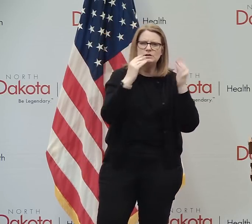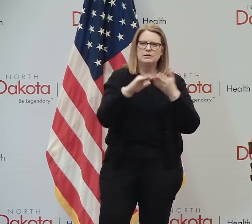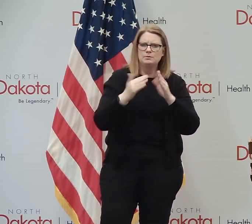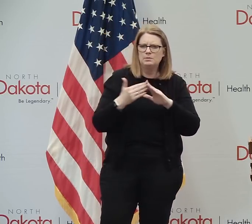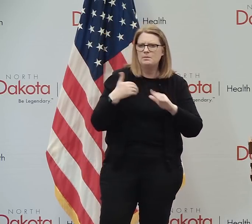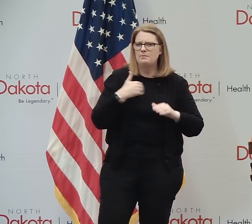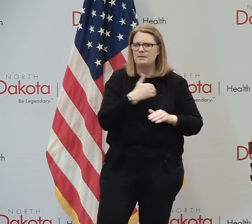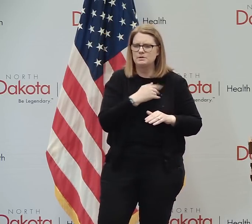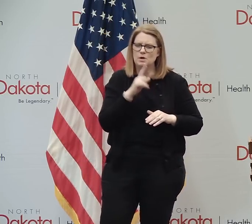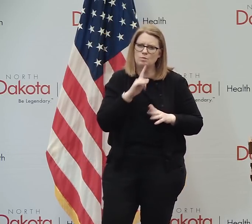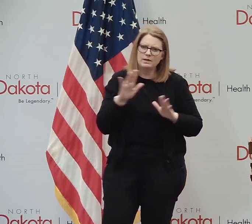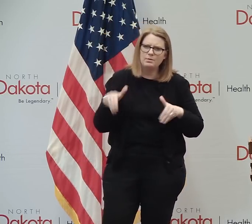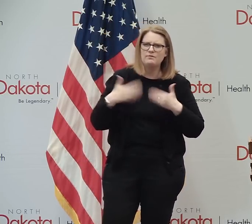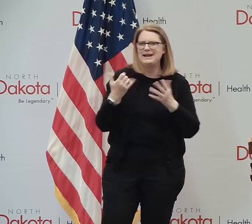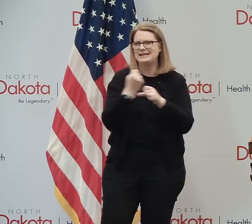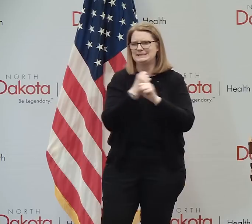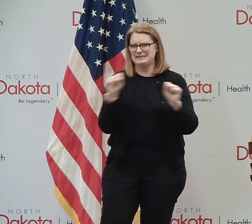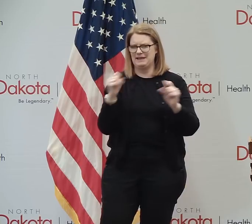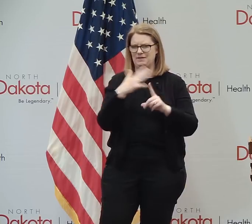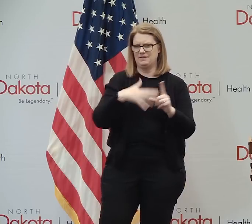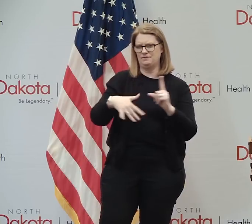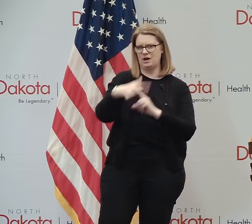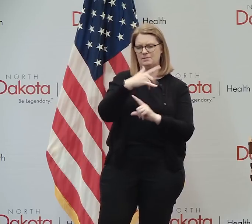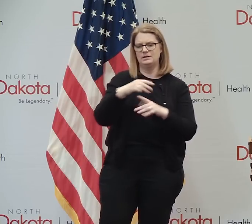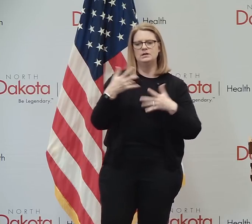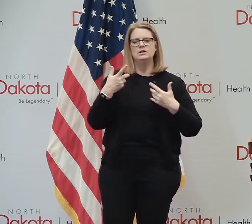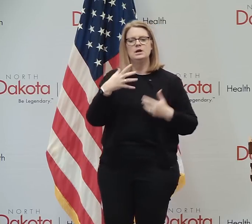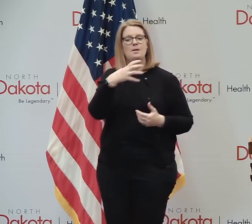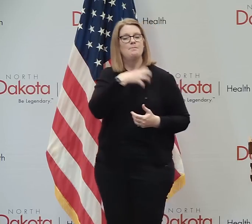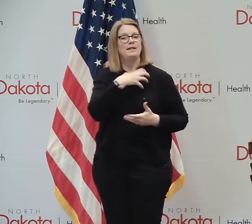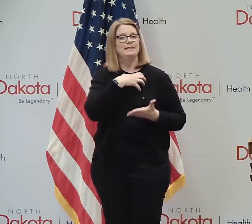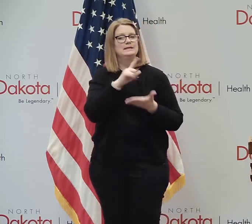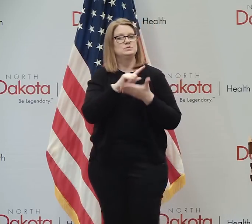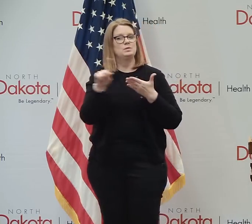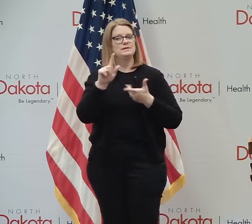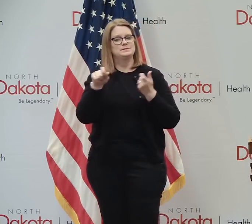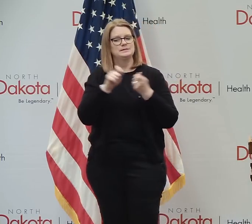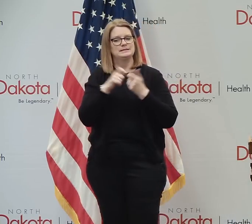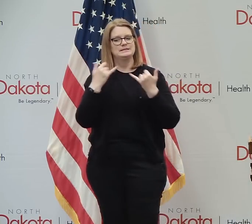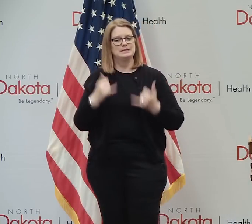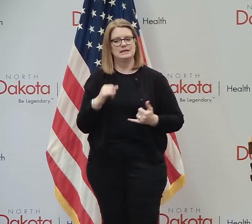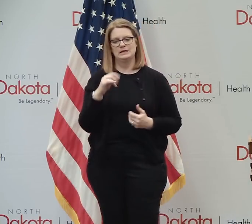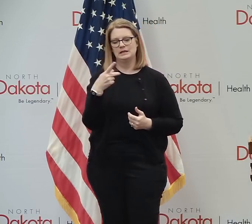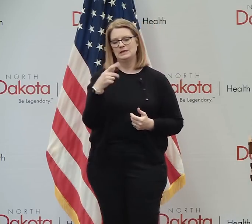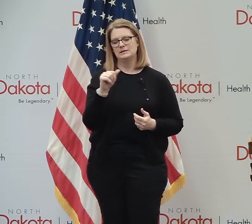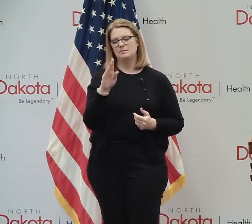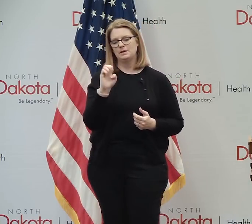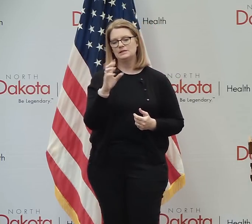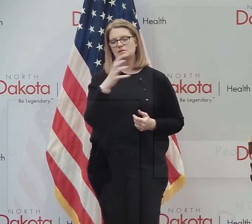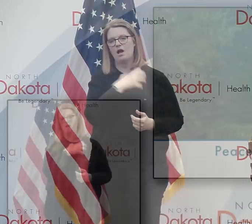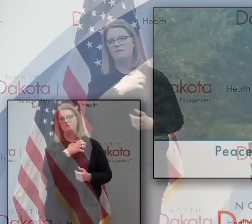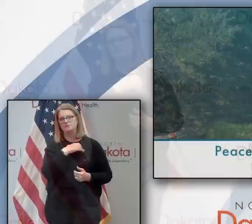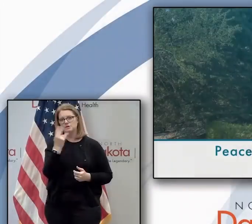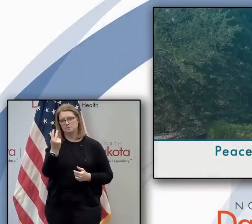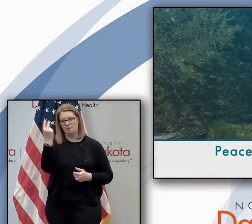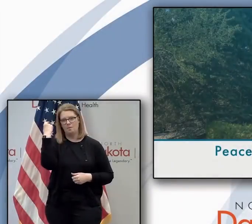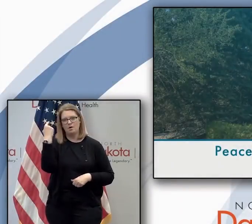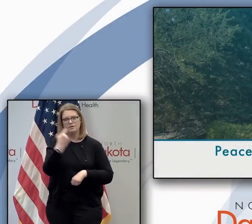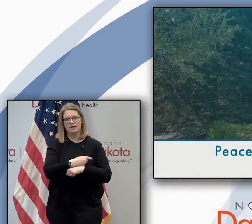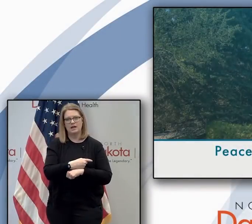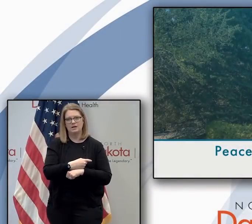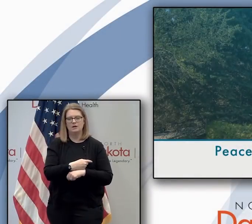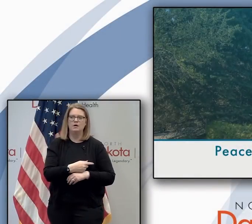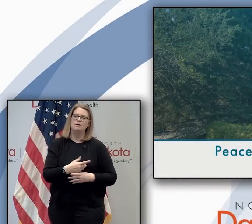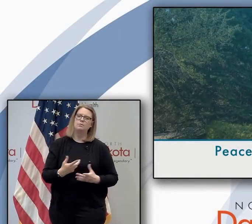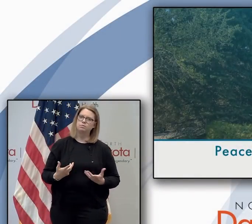environment for people to thrive. During Police Week, and particularly today, which is Peace Officers Memorial Day, we recognize those